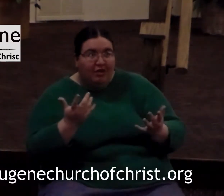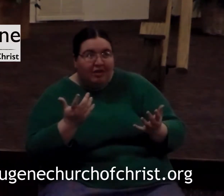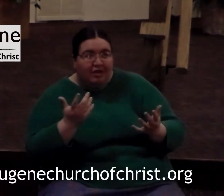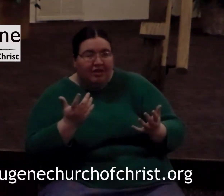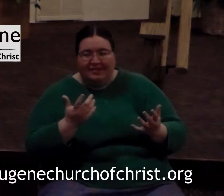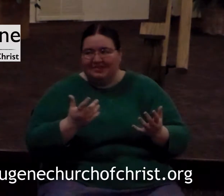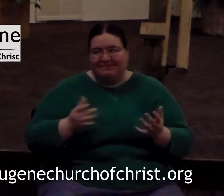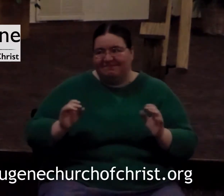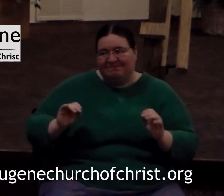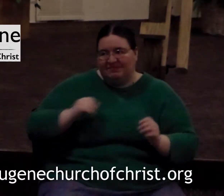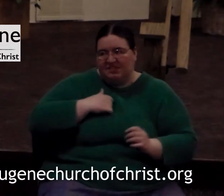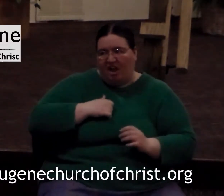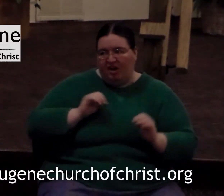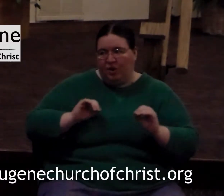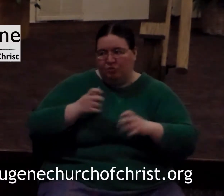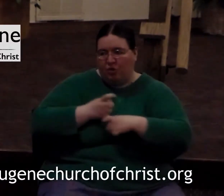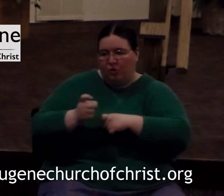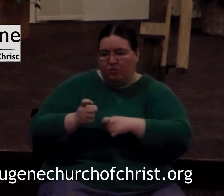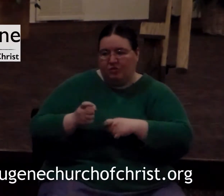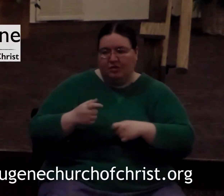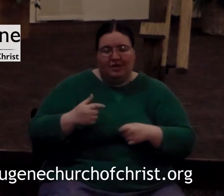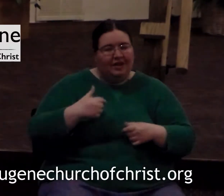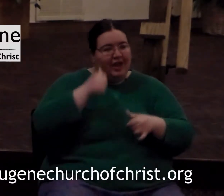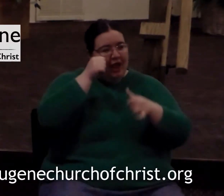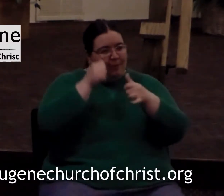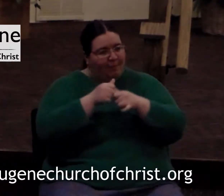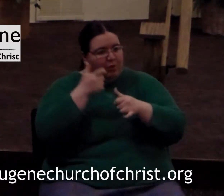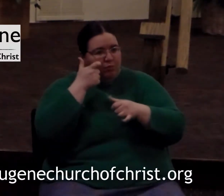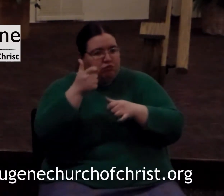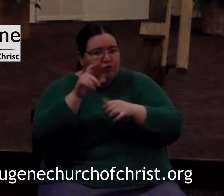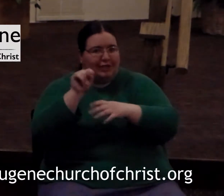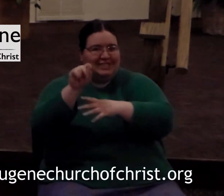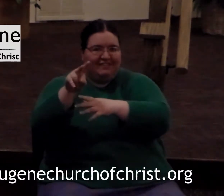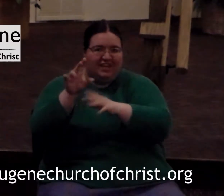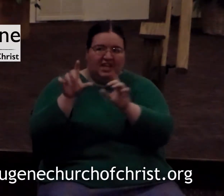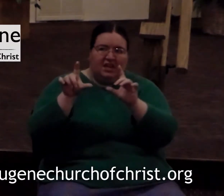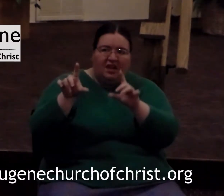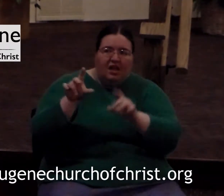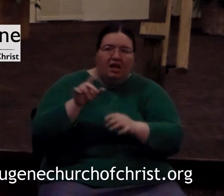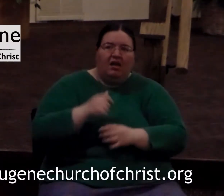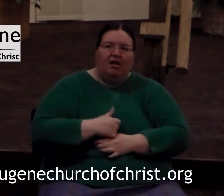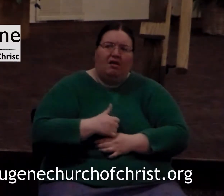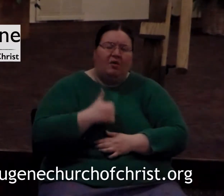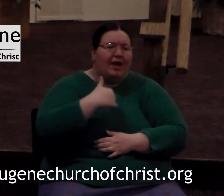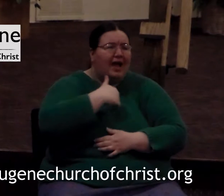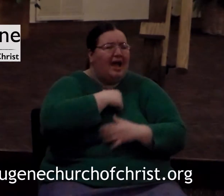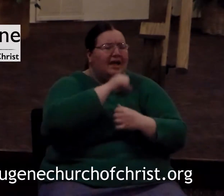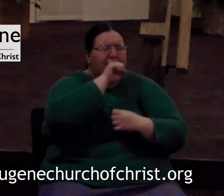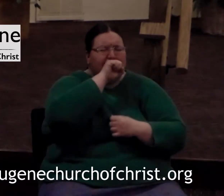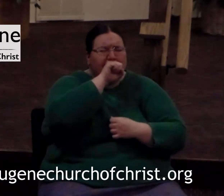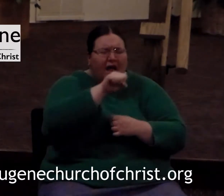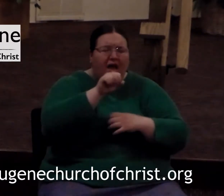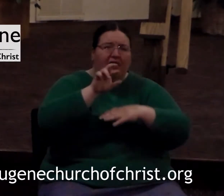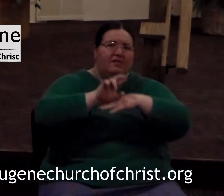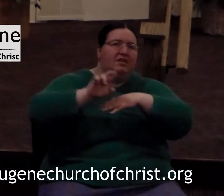of it on TV and just being devastated. And I've told you guys before, I'm a space junkie. I love all this stuff. I would watch shuttle launches when I was a kid.